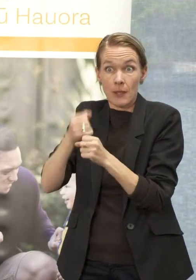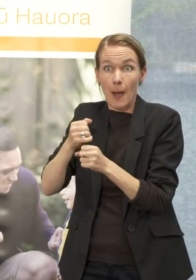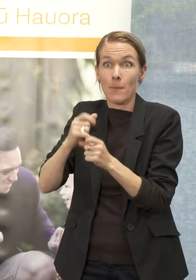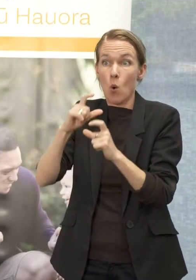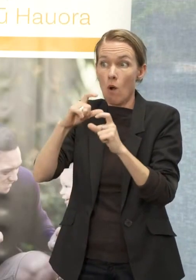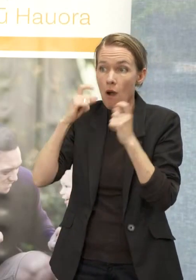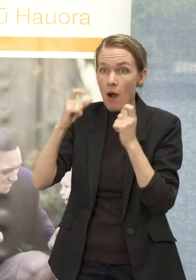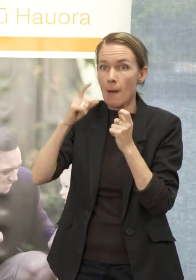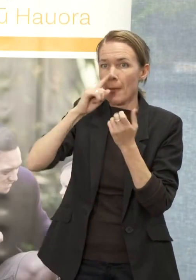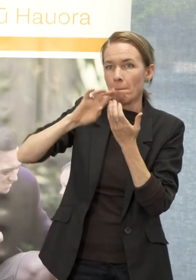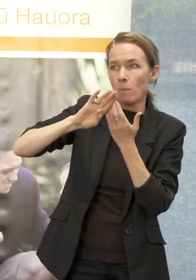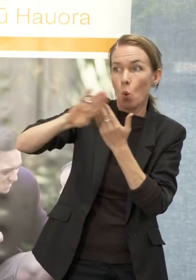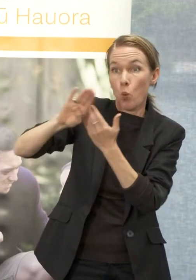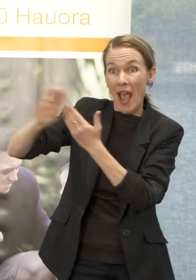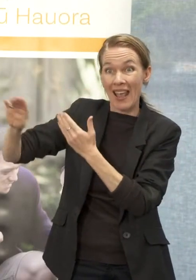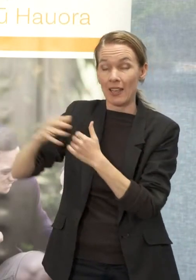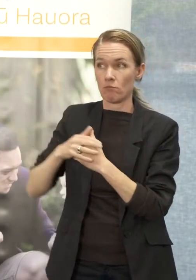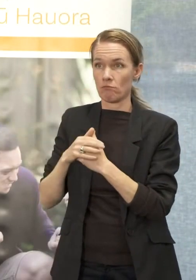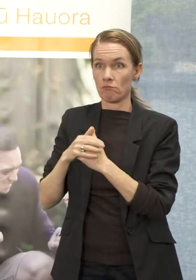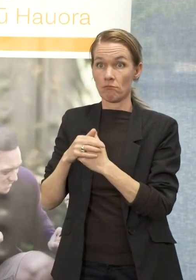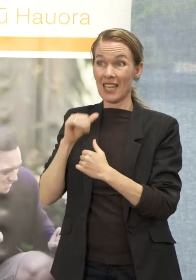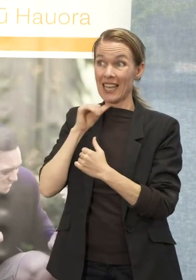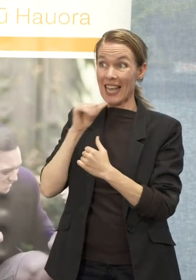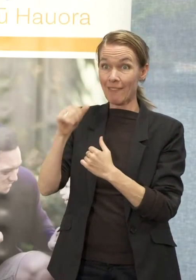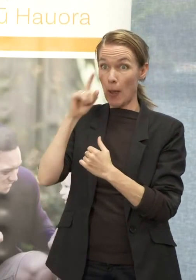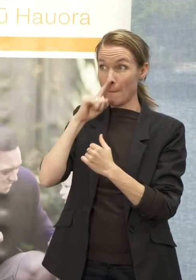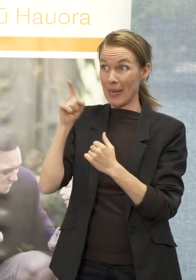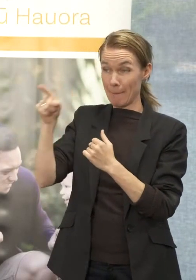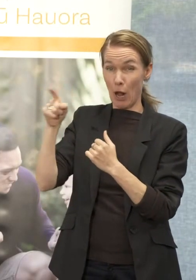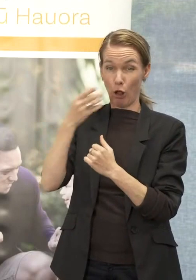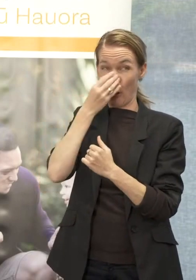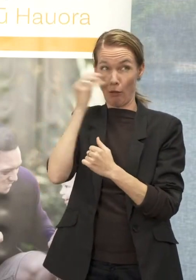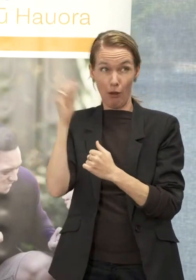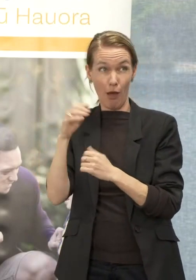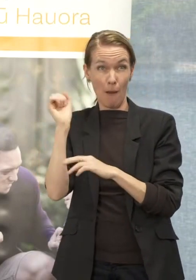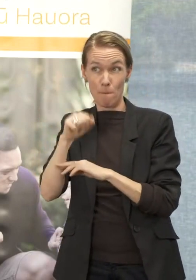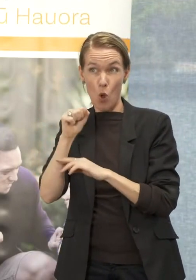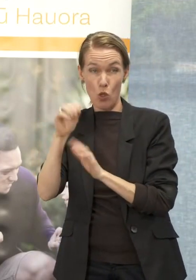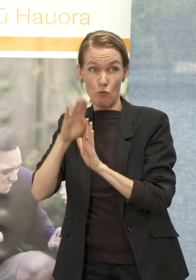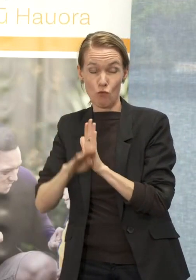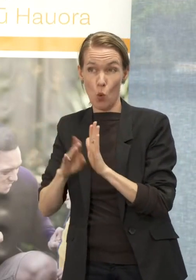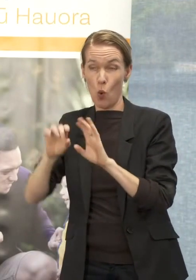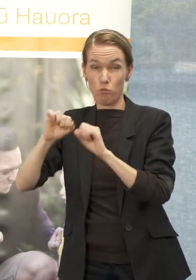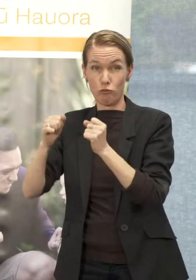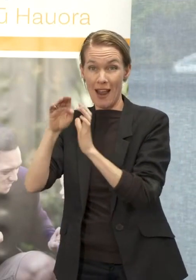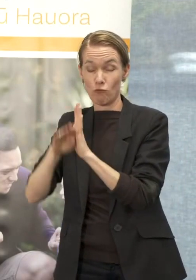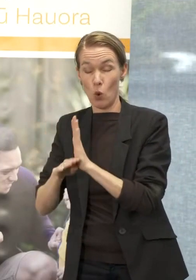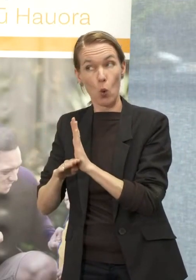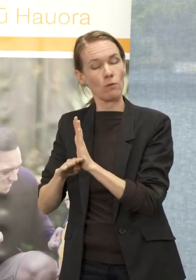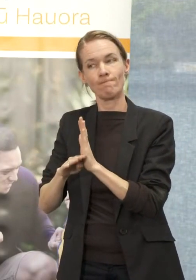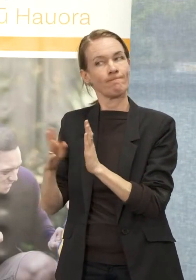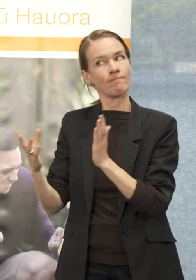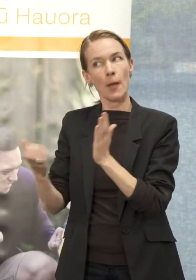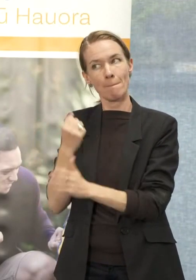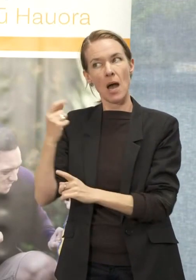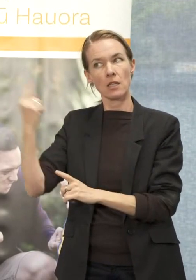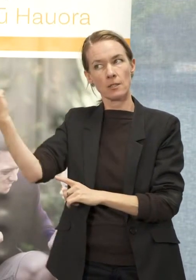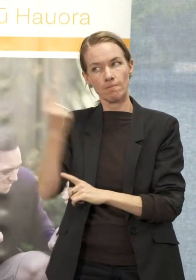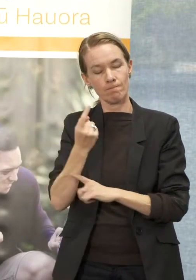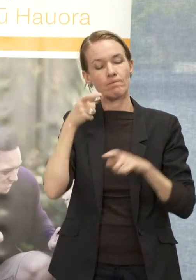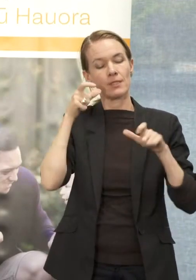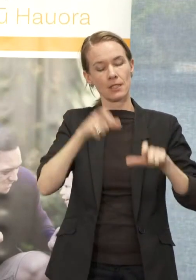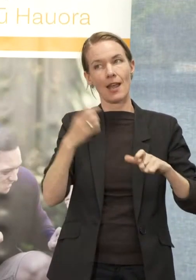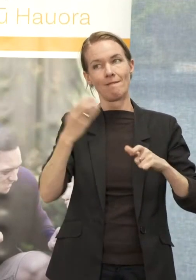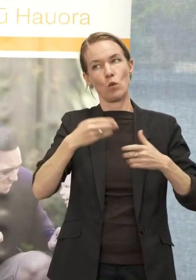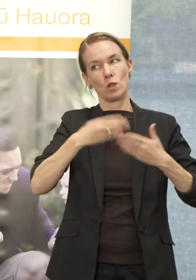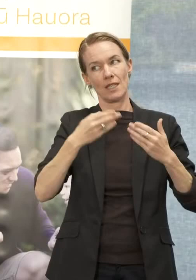is any breach of those requirements, then crew will be required to have 14 days of isolation when they come back. But it's